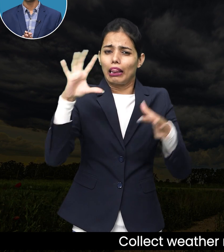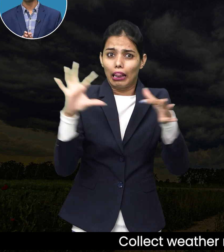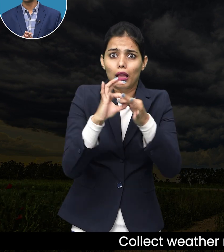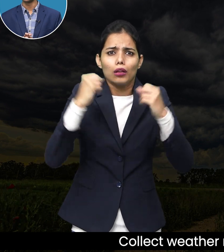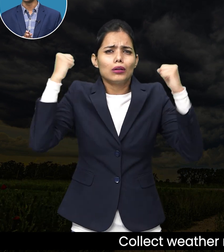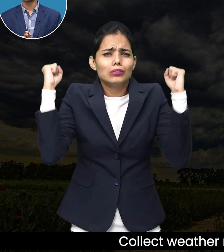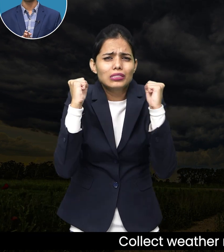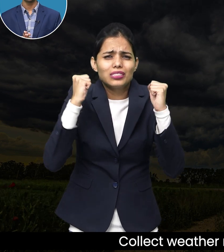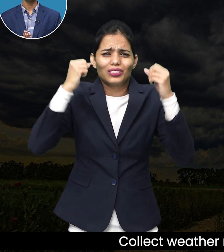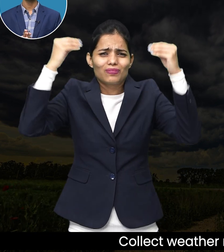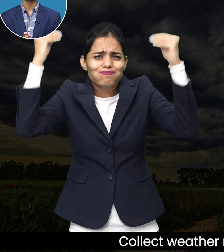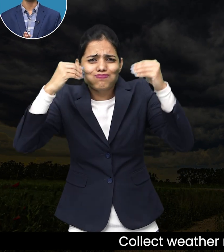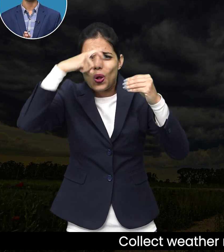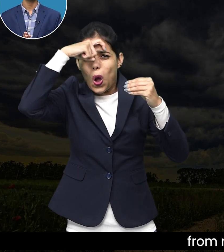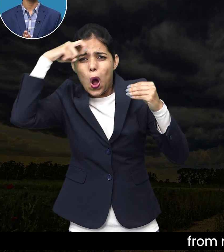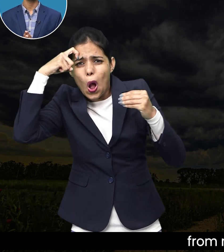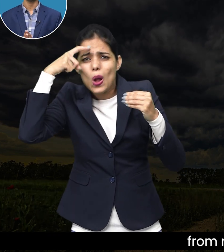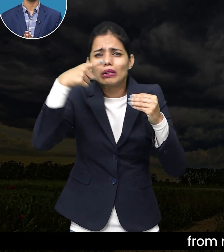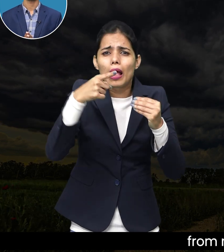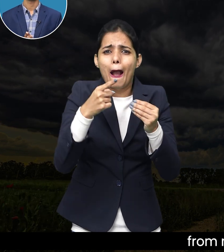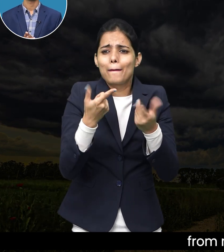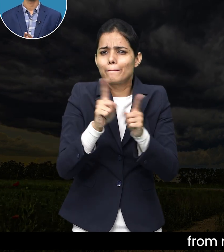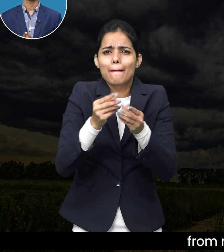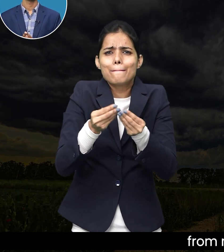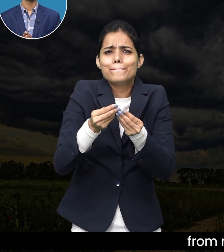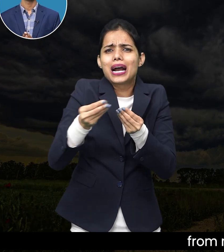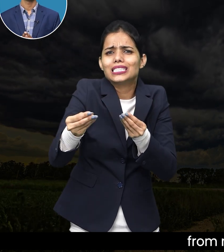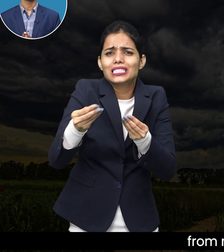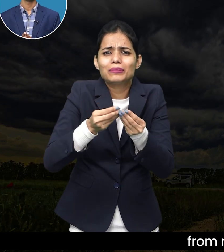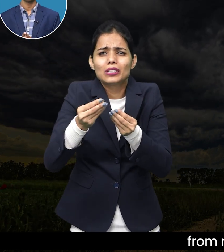Collect weather reports of a nearby city from newspapers.